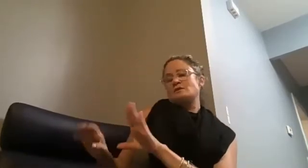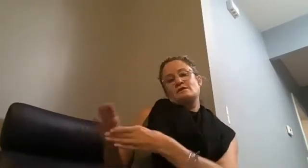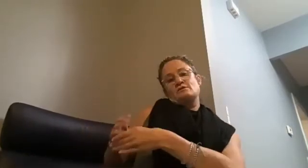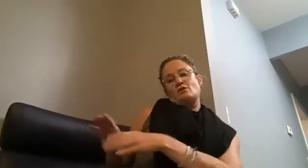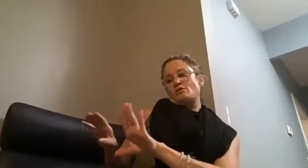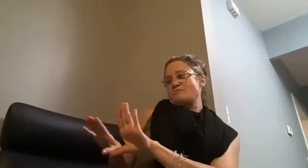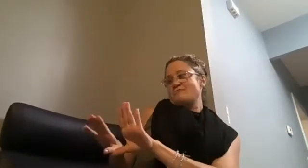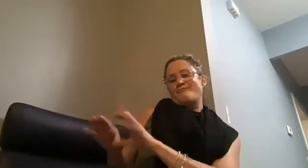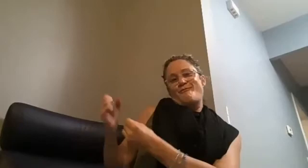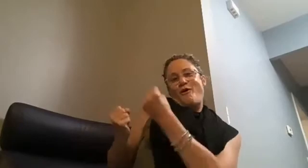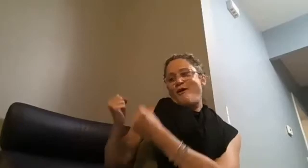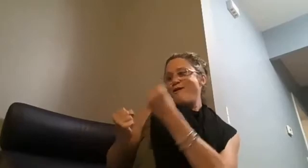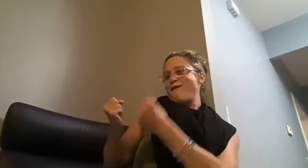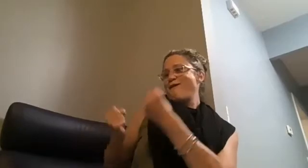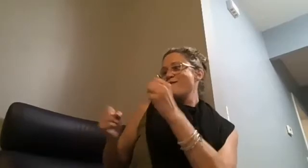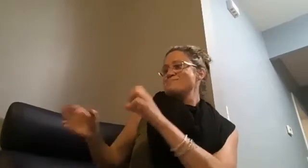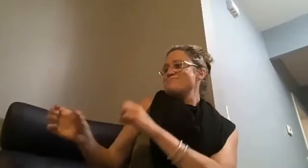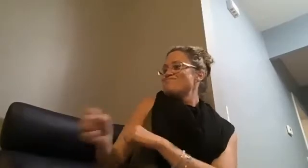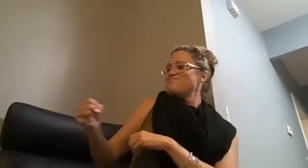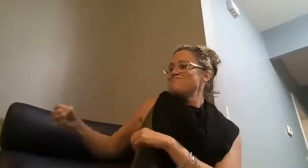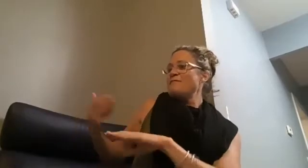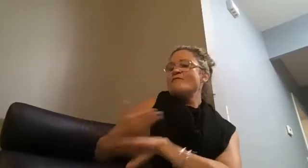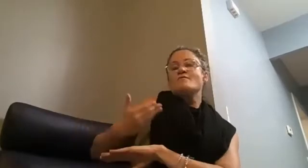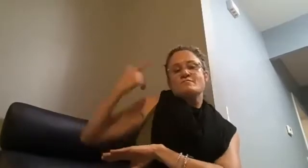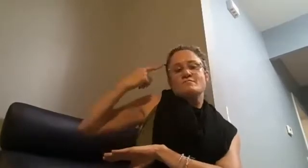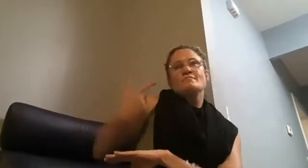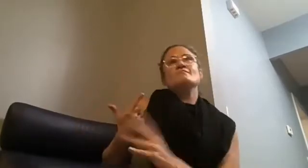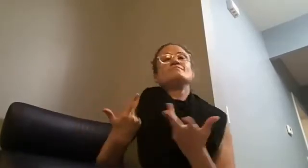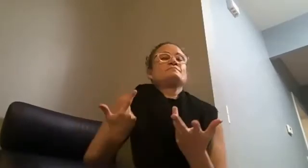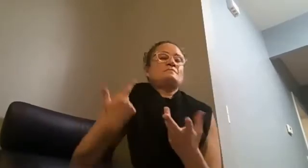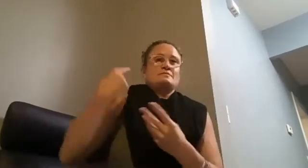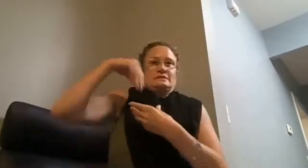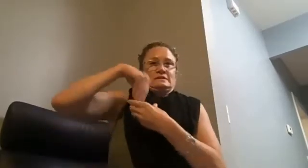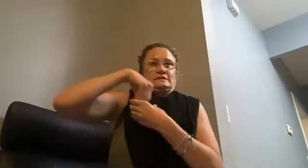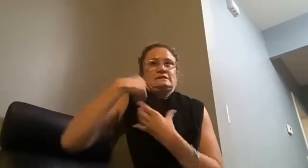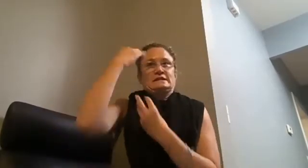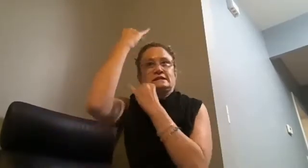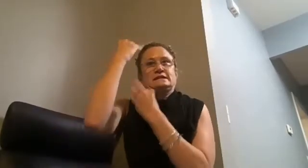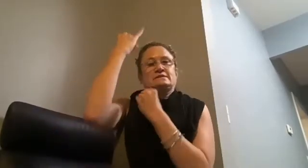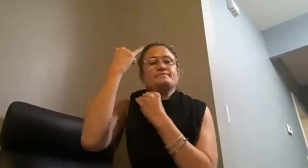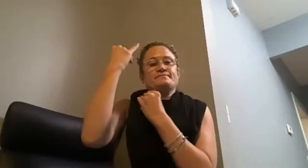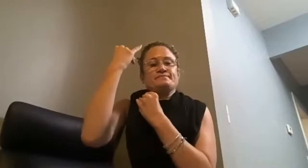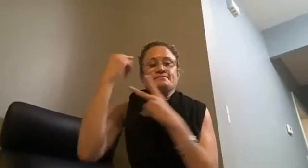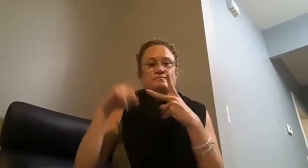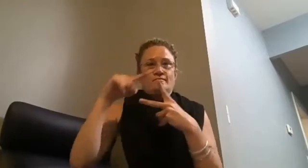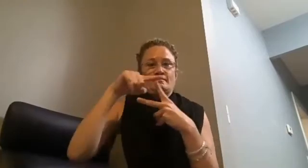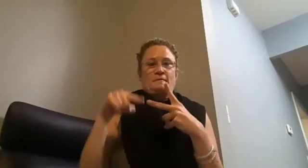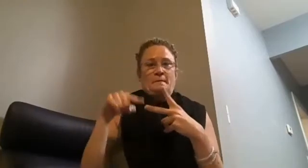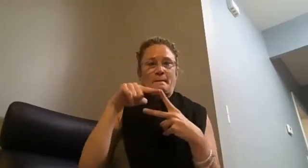trigger. And for me, that was sort of the great internal alcoholic dilemma. Our book sums it up perfectly when it just